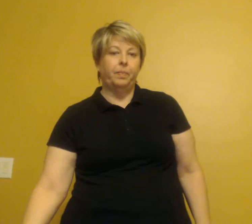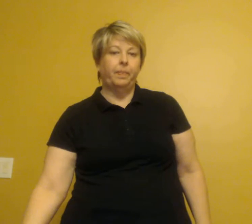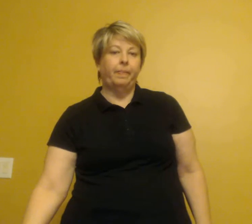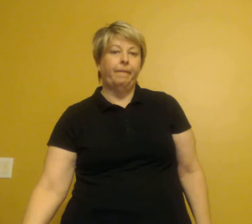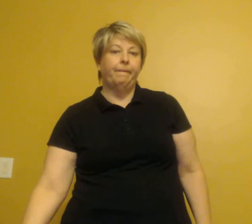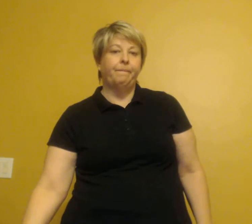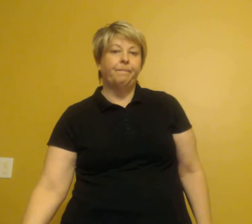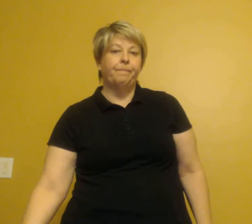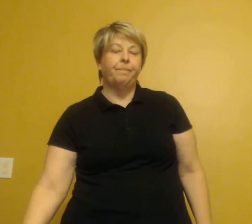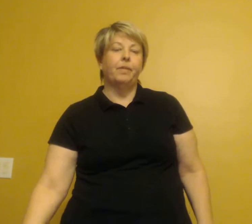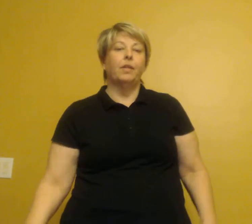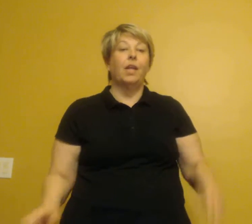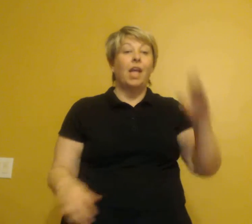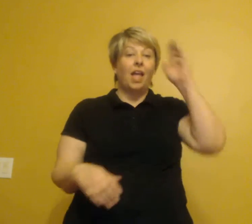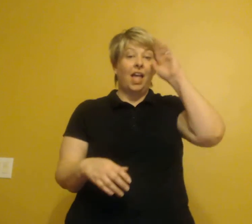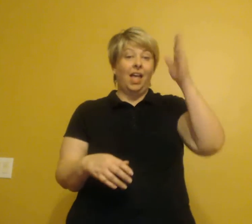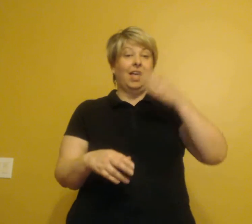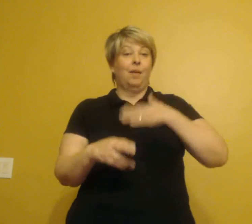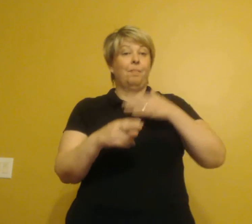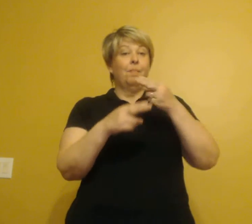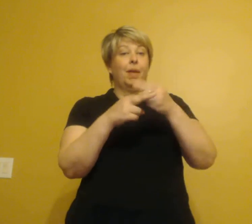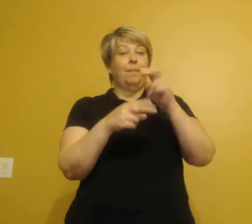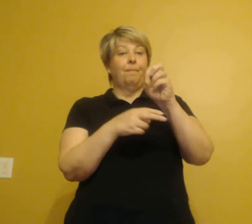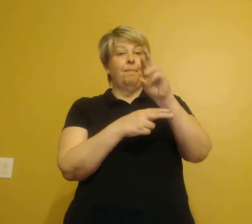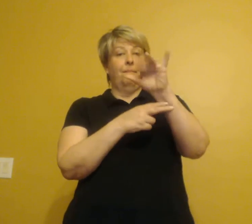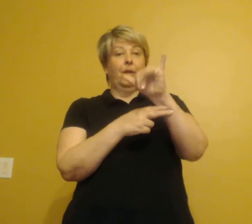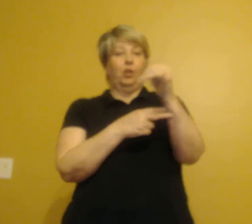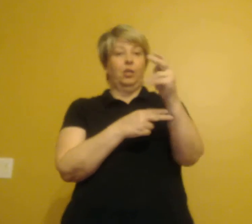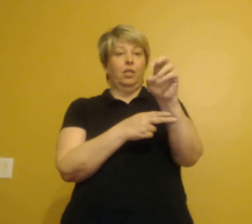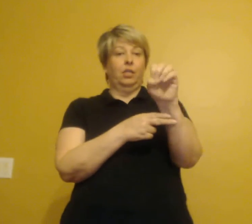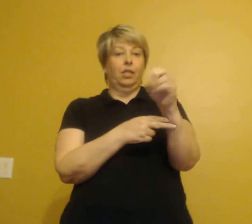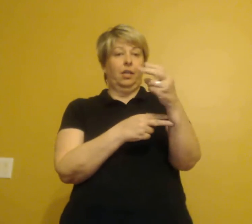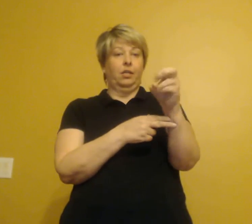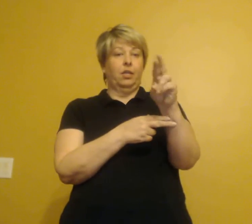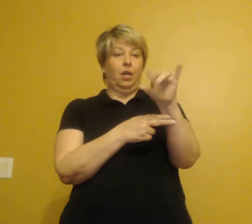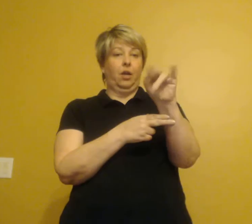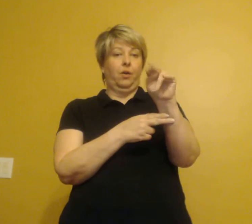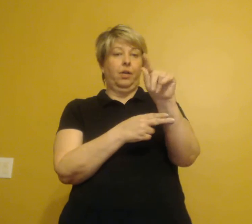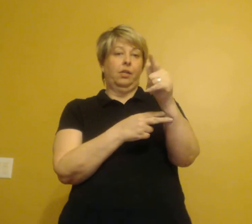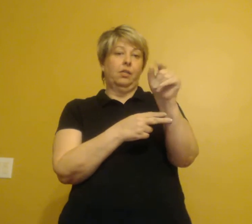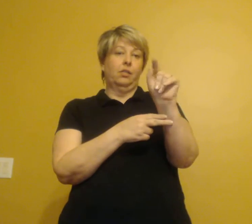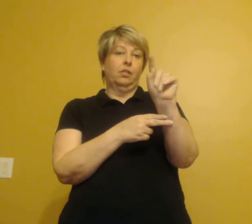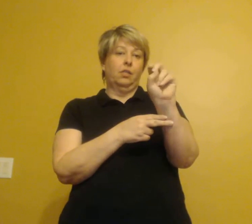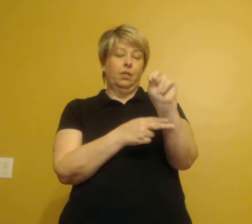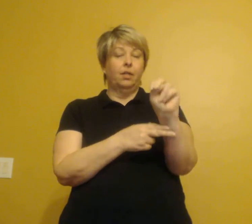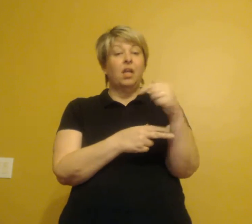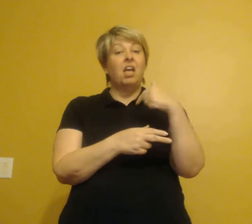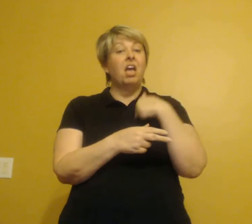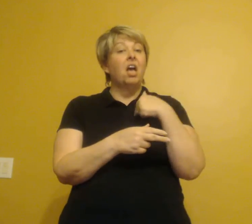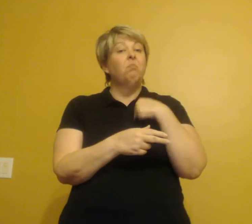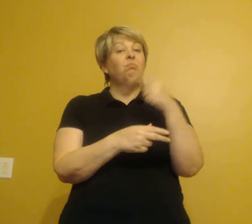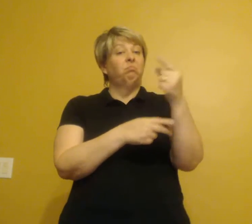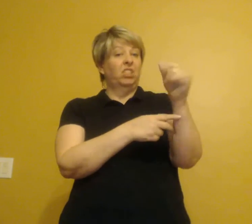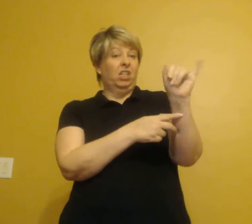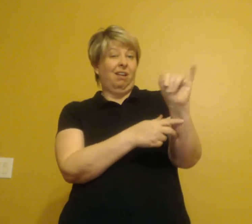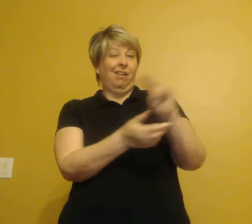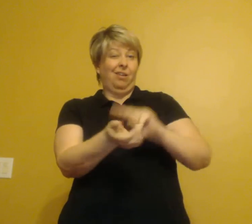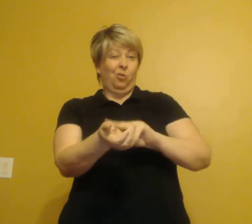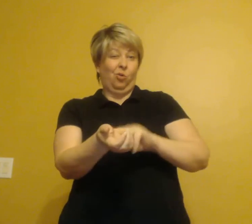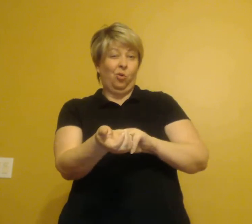name is Mary Jane Harrington. I'm a GI nurse with Health Partners Riverside. GI stands for gastroenterology. We look at